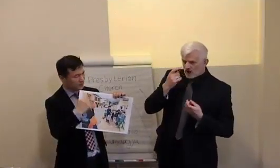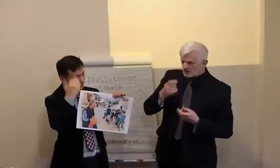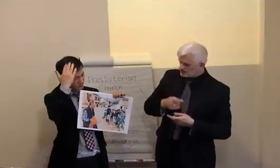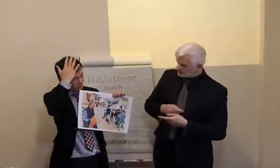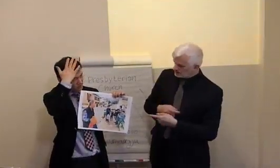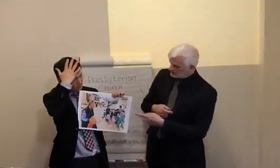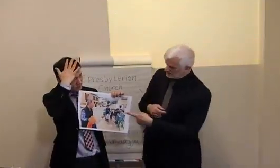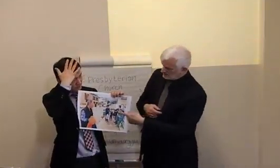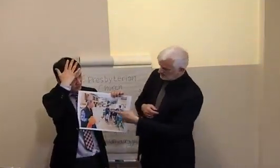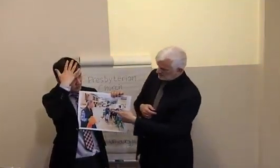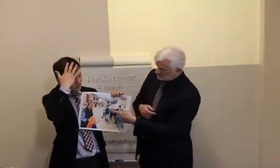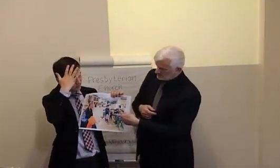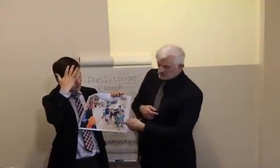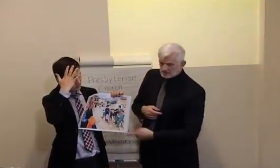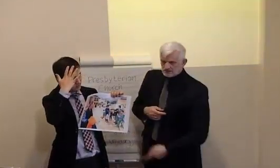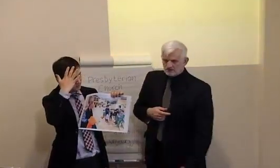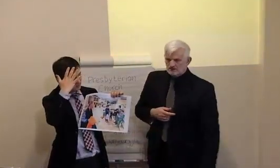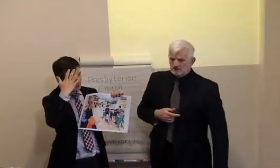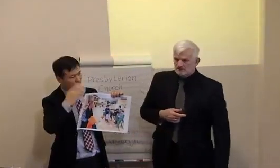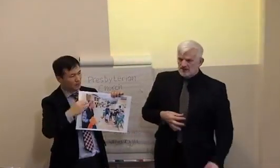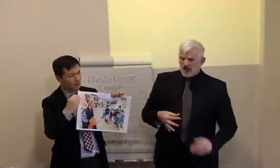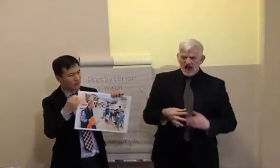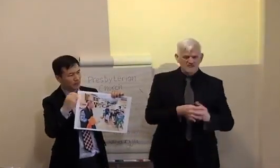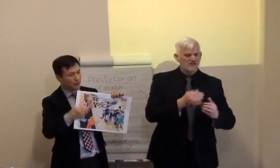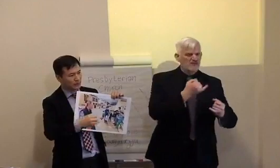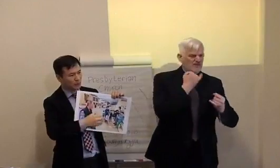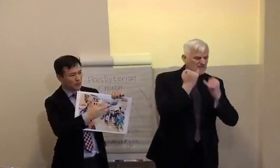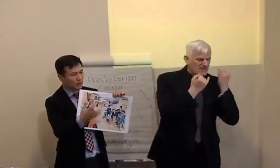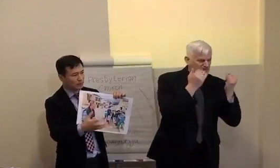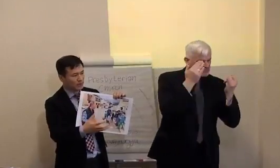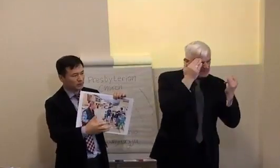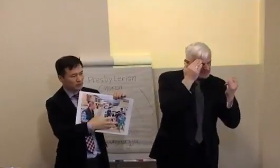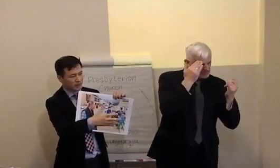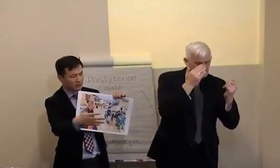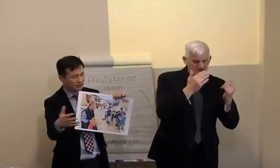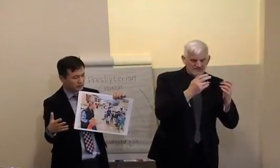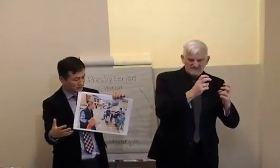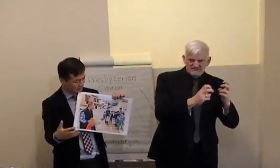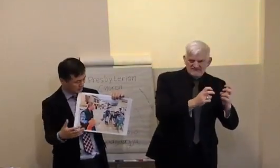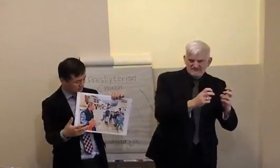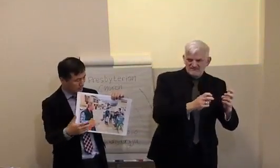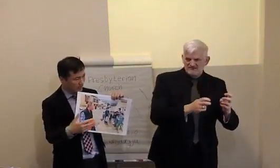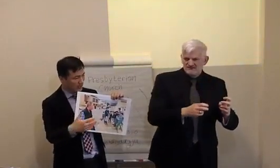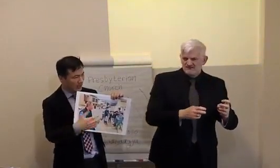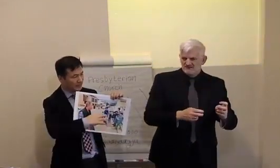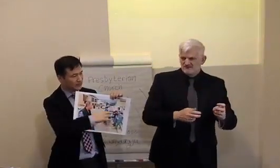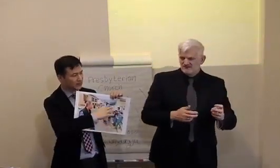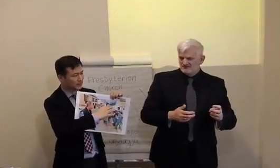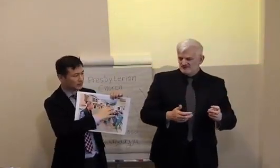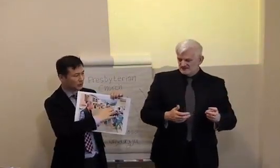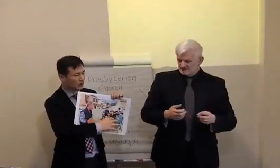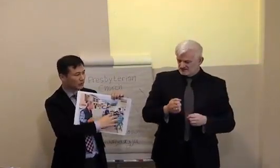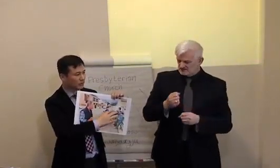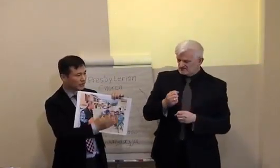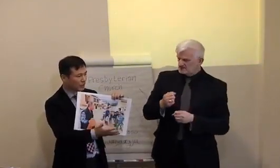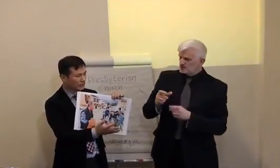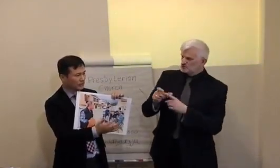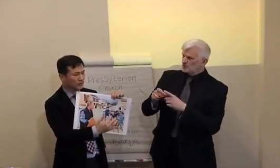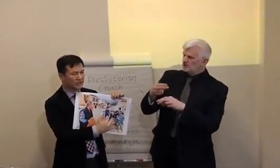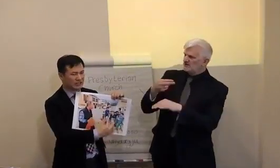Husband problems, problem with quarreling people around, and the daughter divorced,